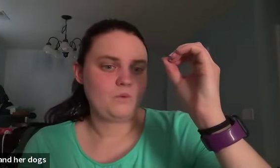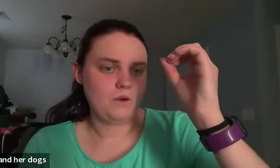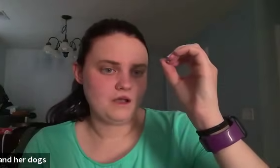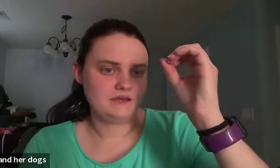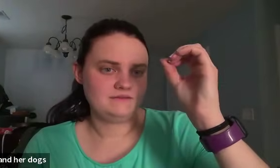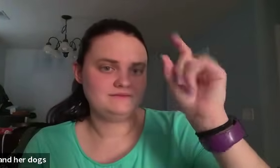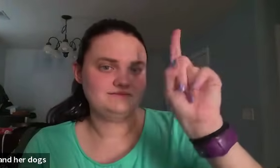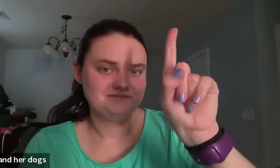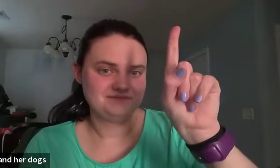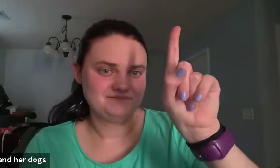1,